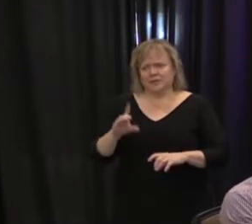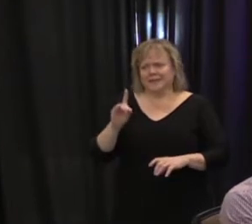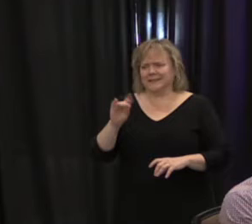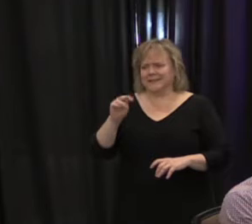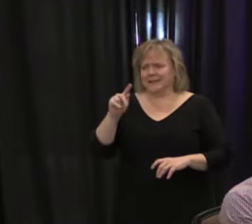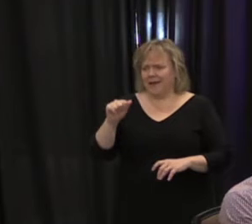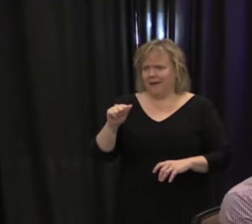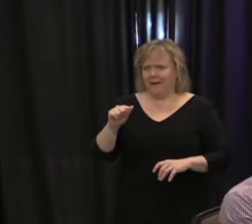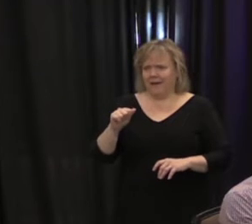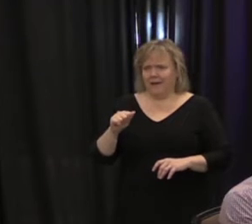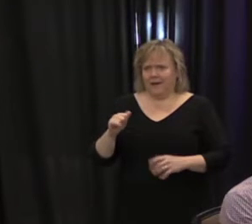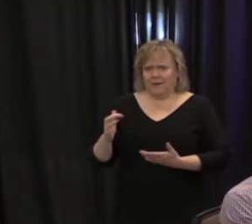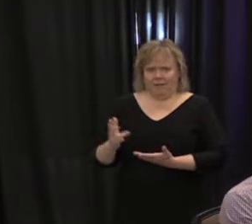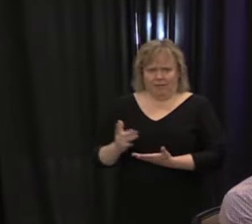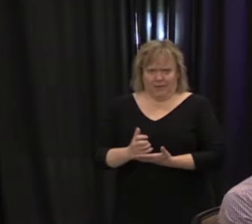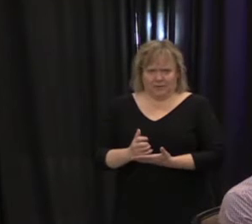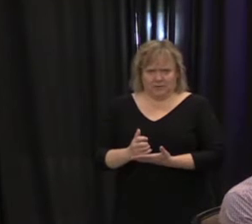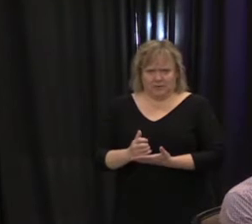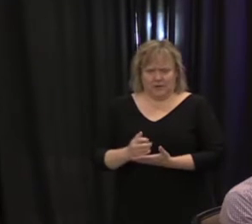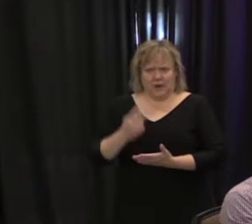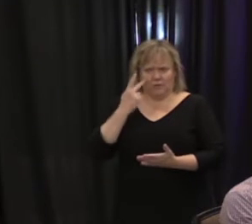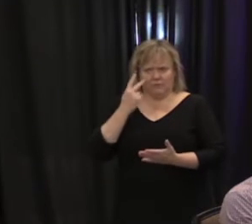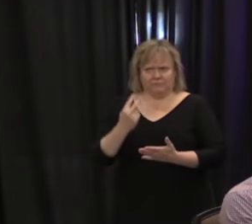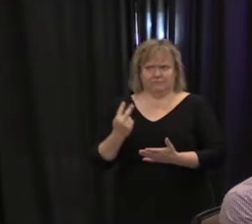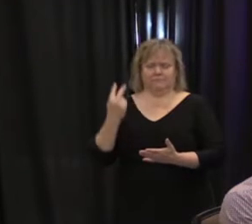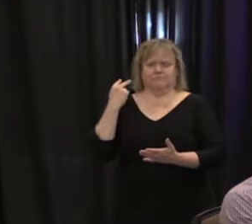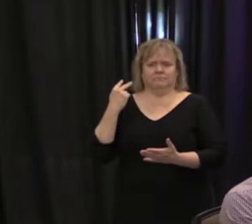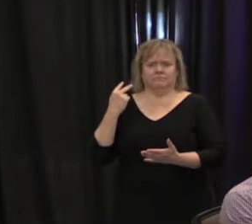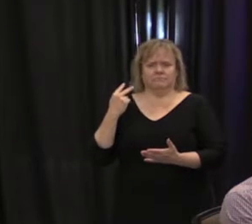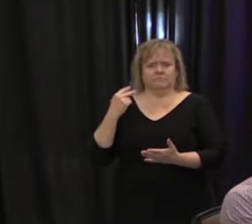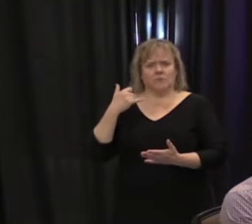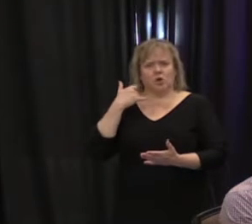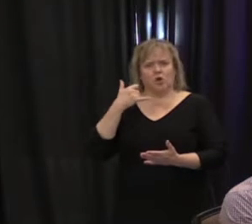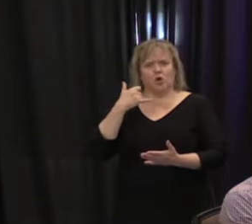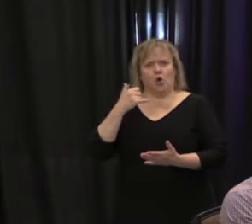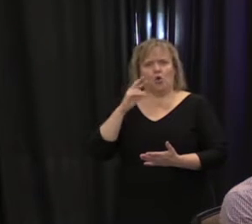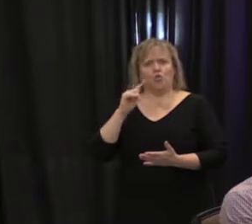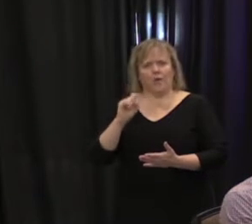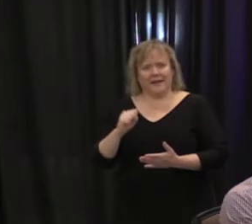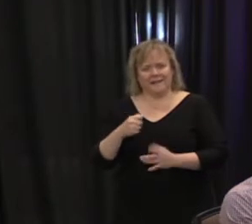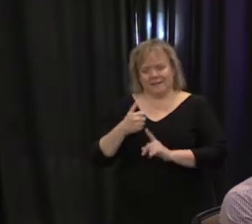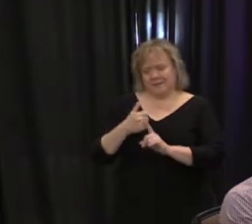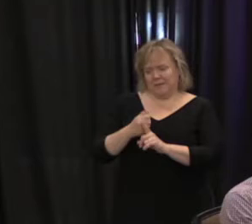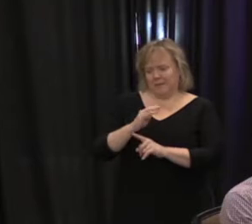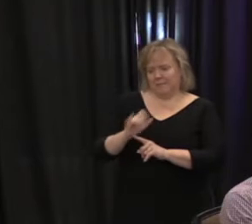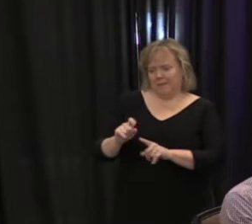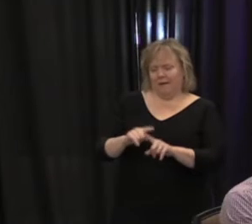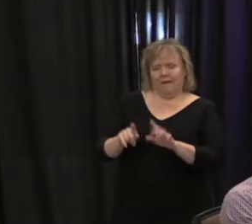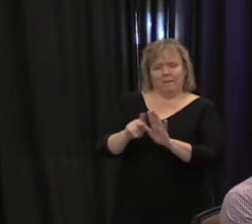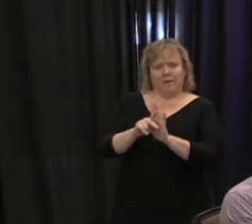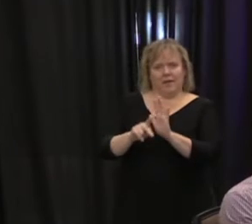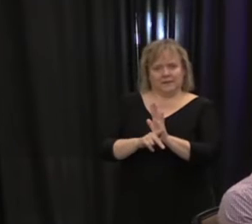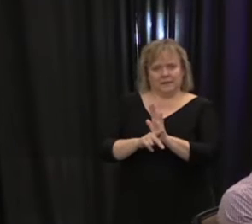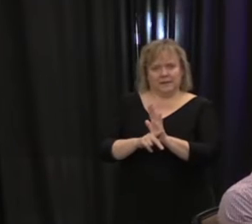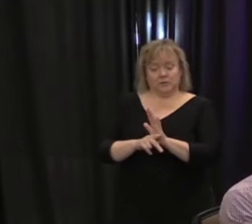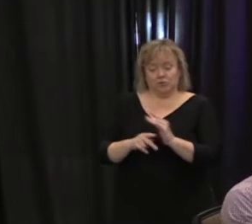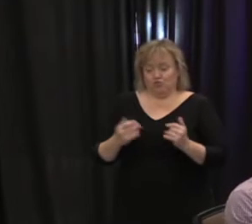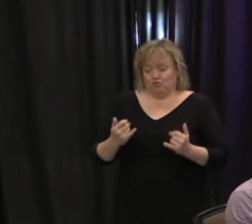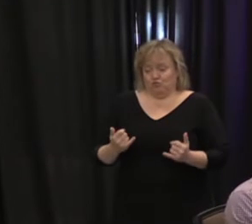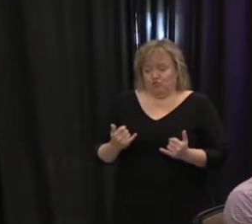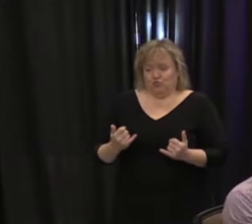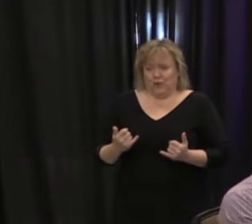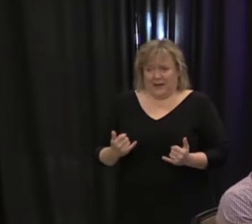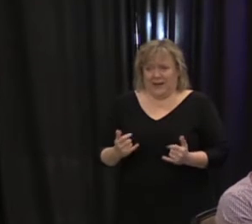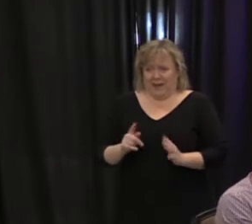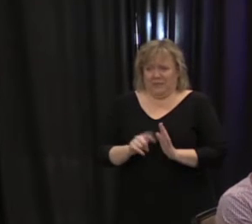and we started looking back at past call rates and how they're being affected by policy. We're in this moment right now where,